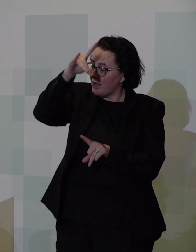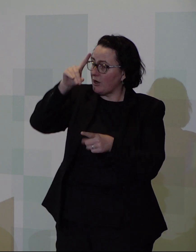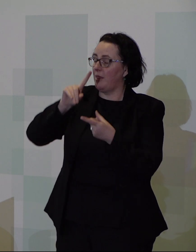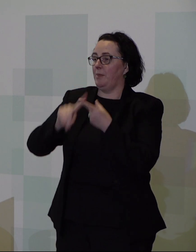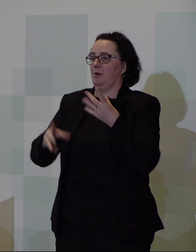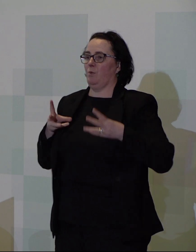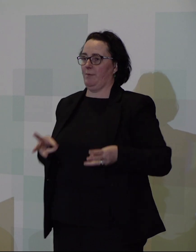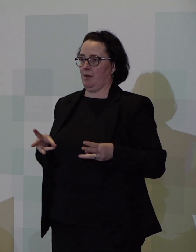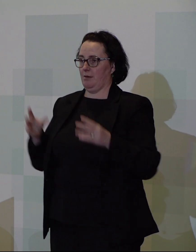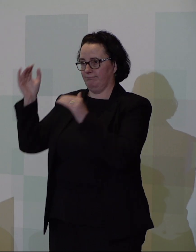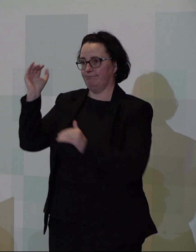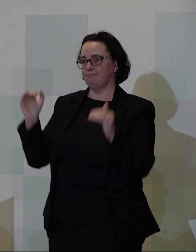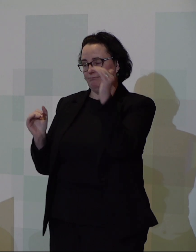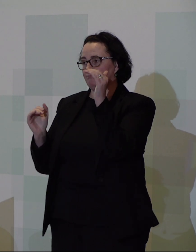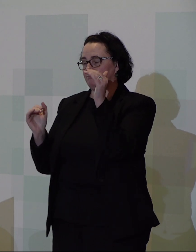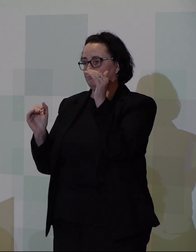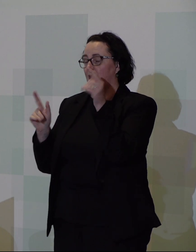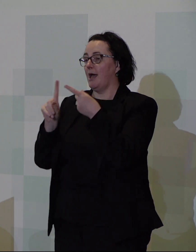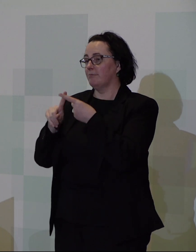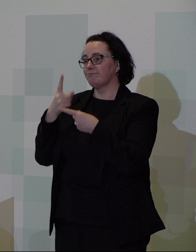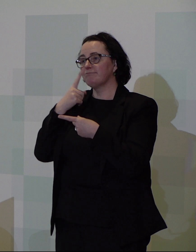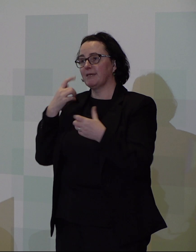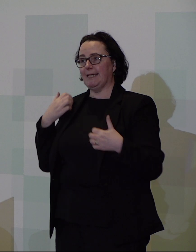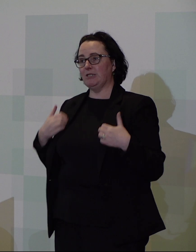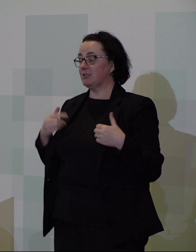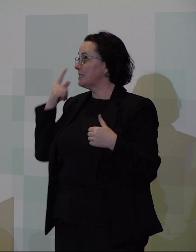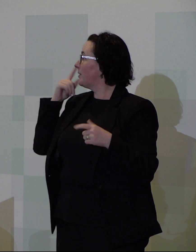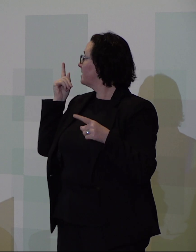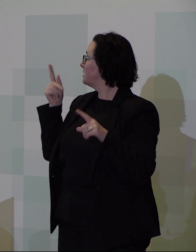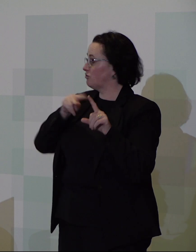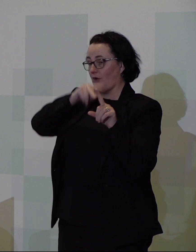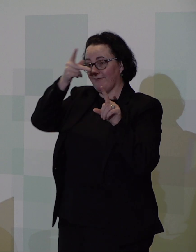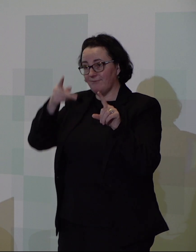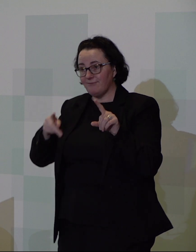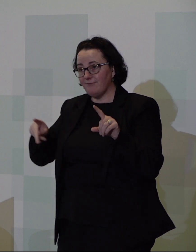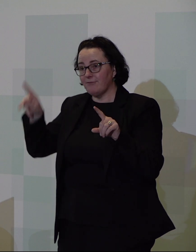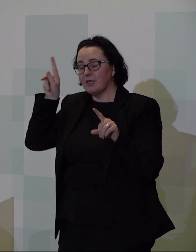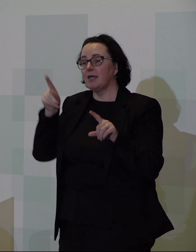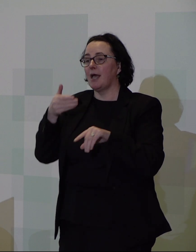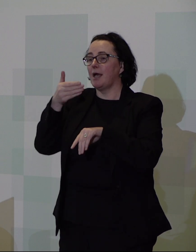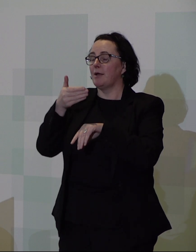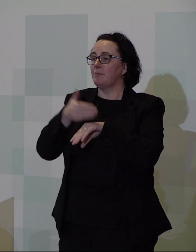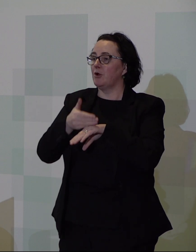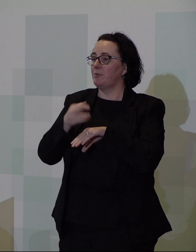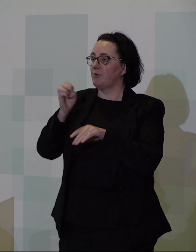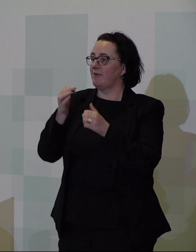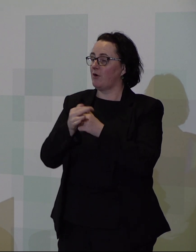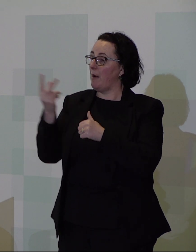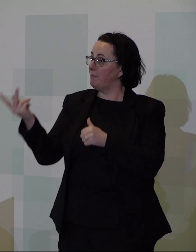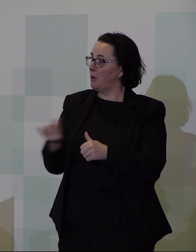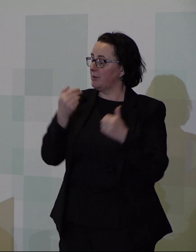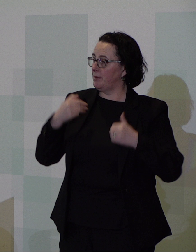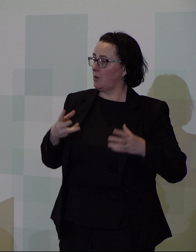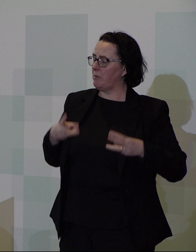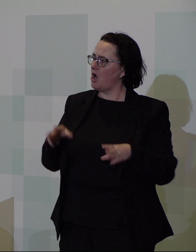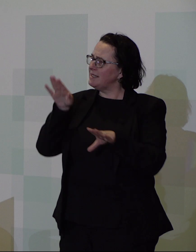women. And what's also interesting about this graph is that employment rates for men and women in Ireland are very similar to